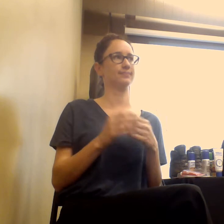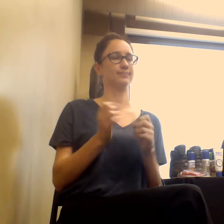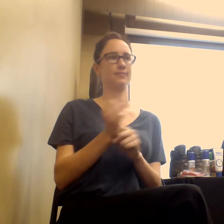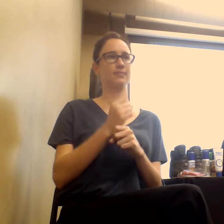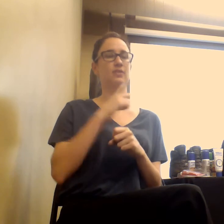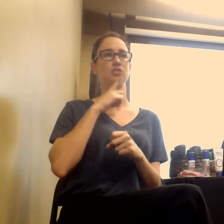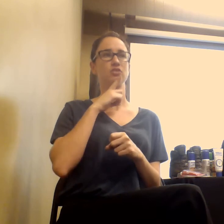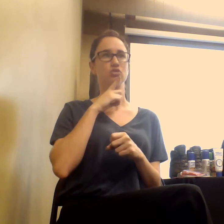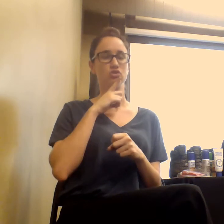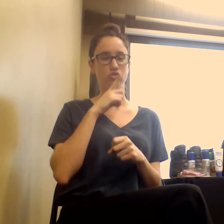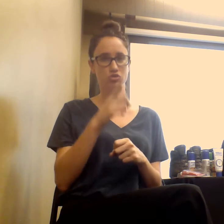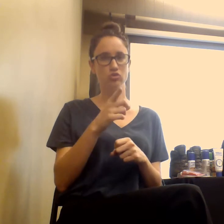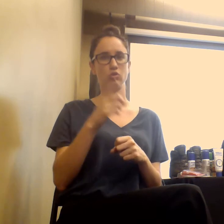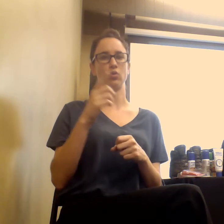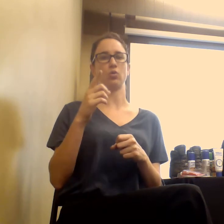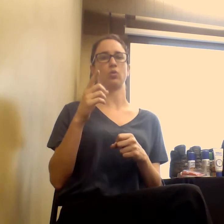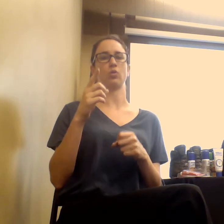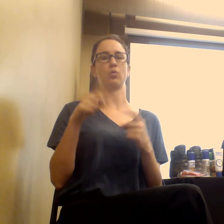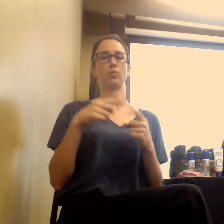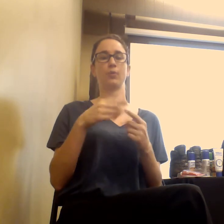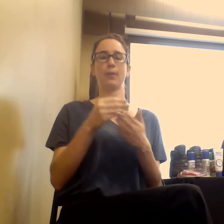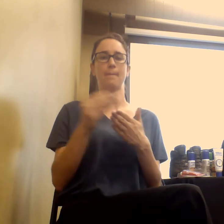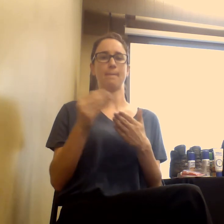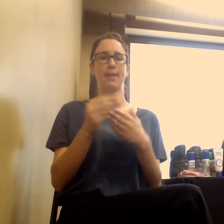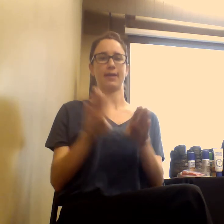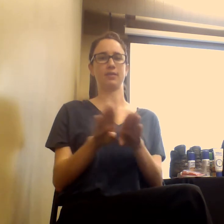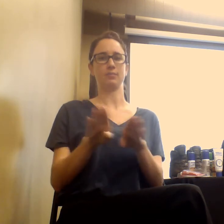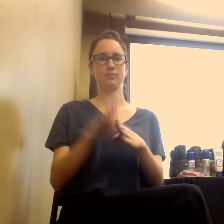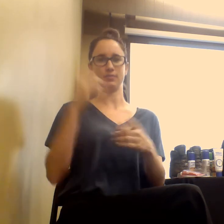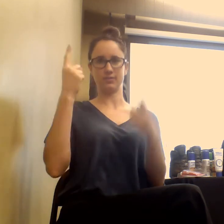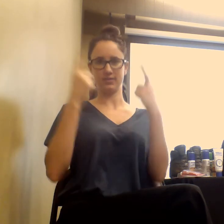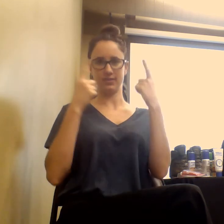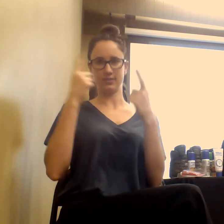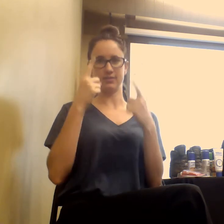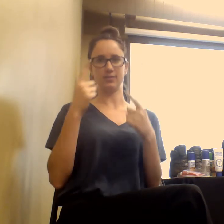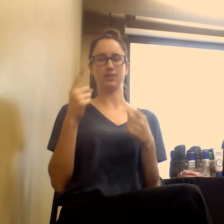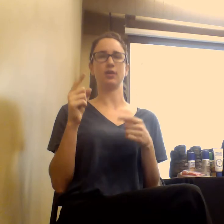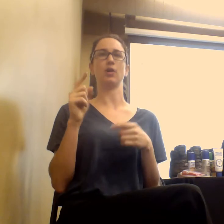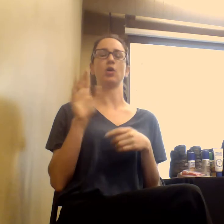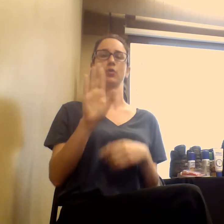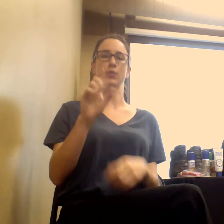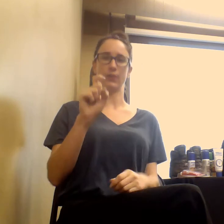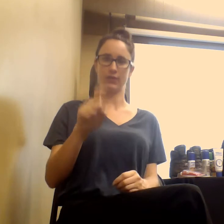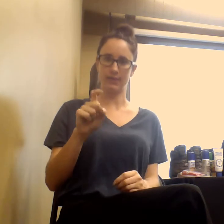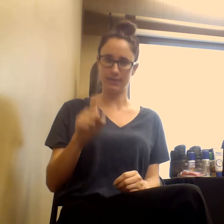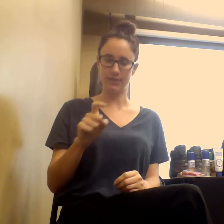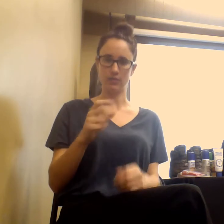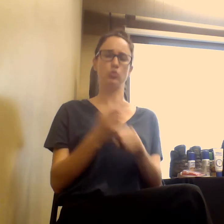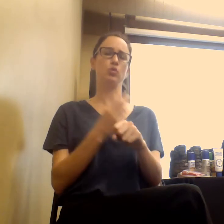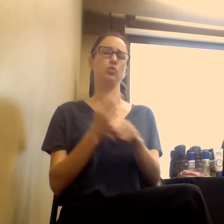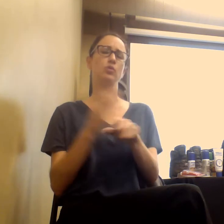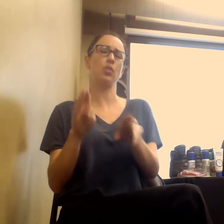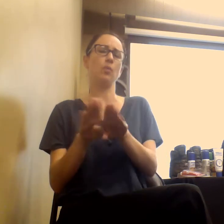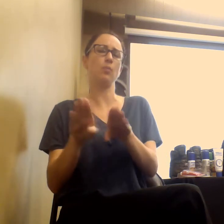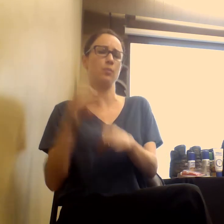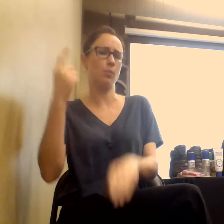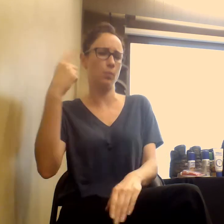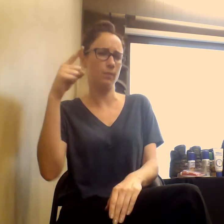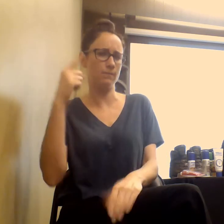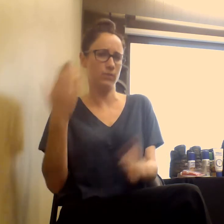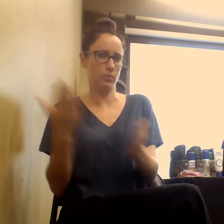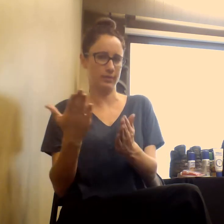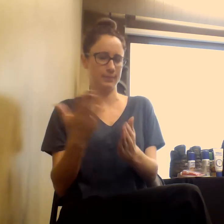the most for. We have a little syndrome here in Austin, Texas, and it happens quite often. It usually happens this time of